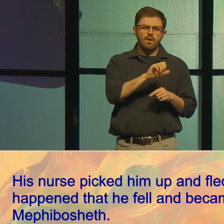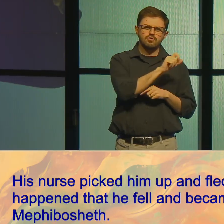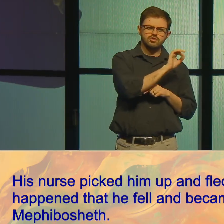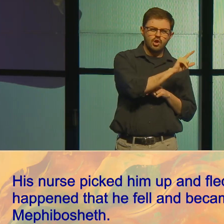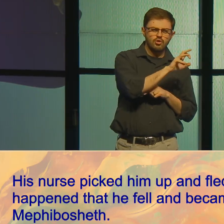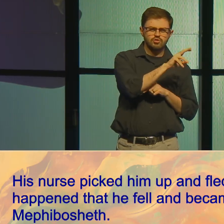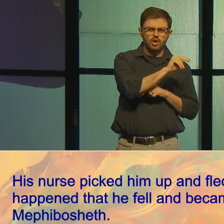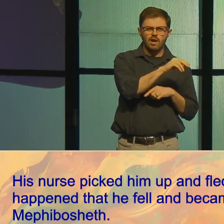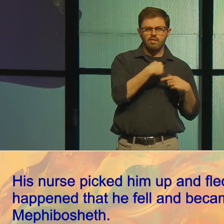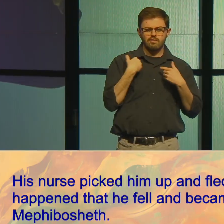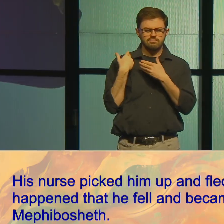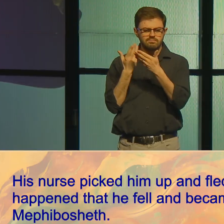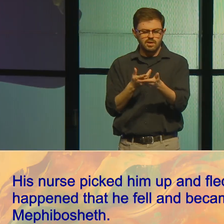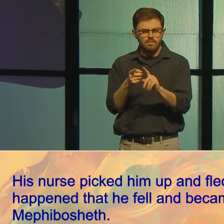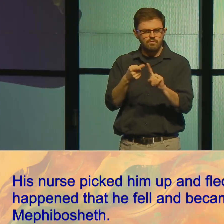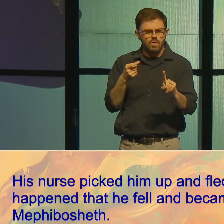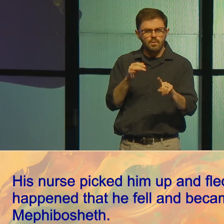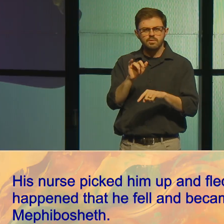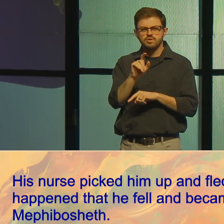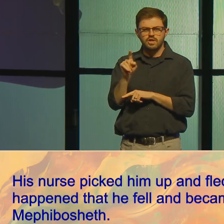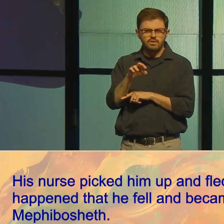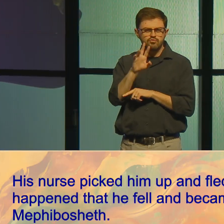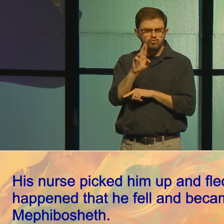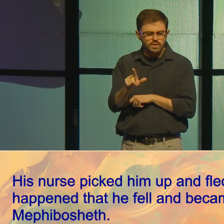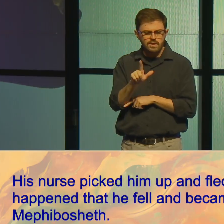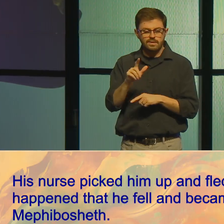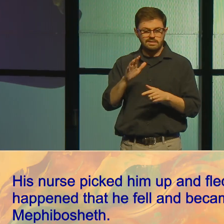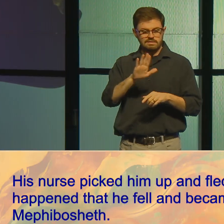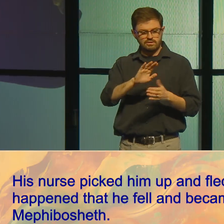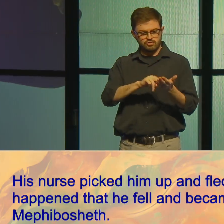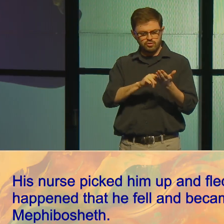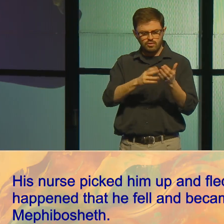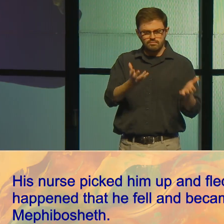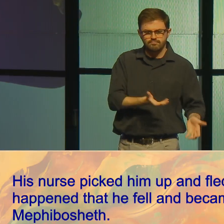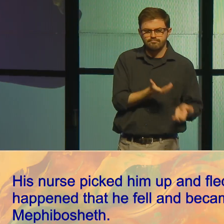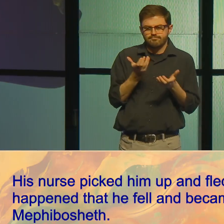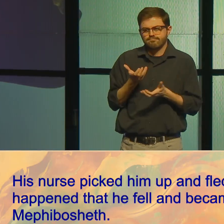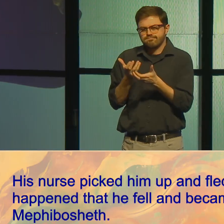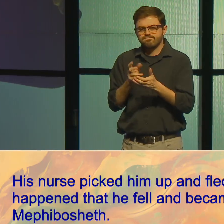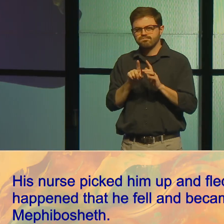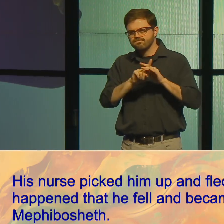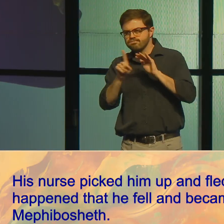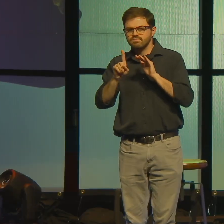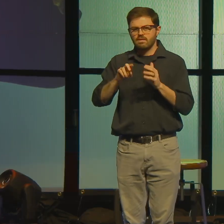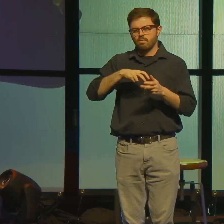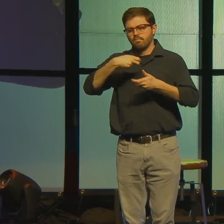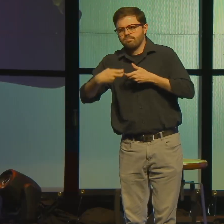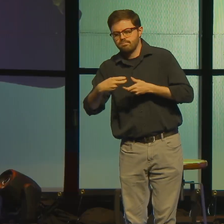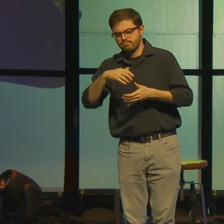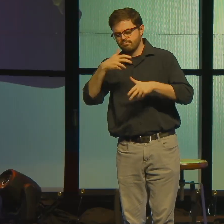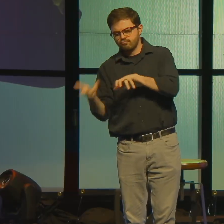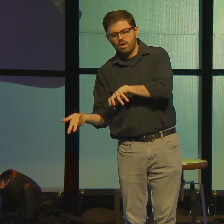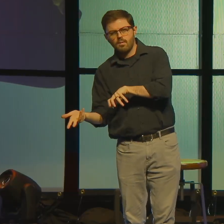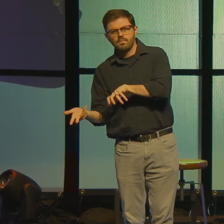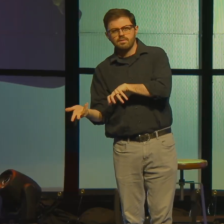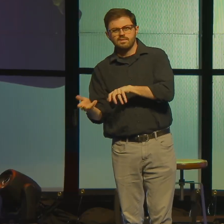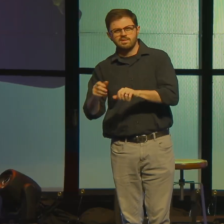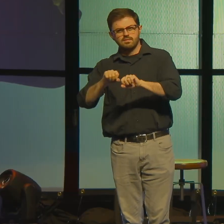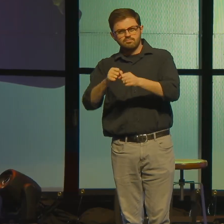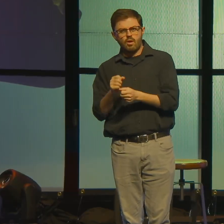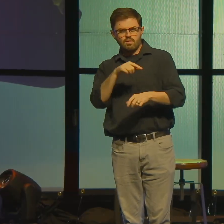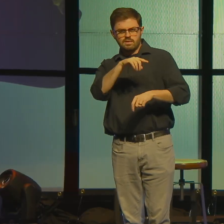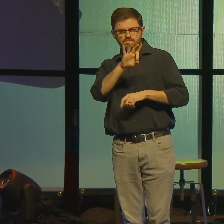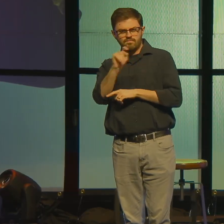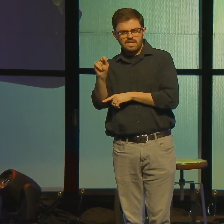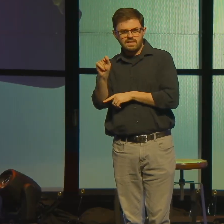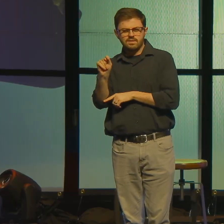fled. And in her haste to flee, it happened that he fell and became lame. And his name was Mephibosheth. So what has happened here? There's a